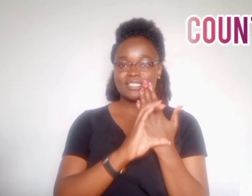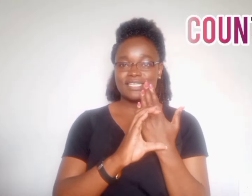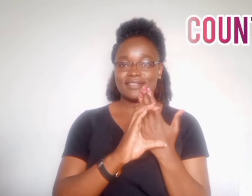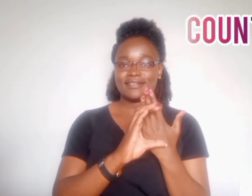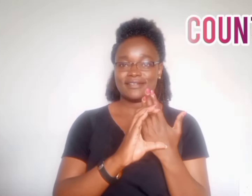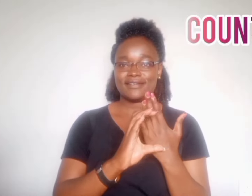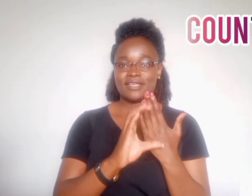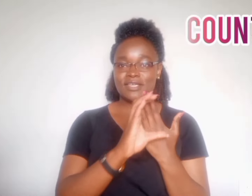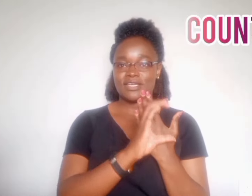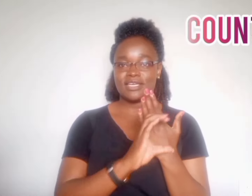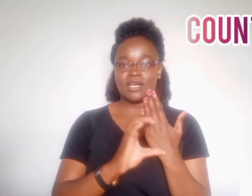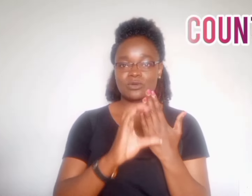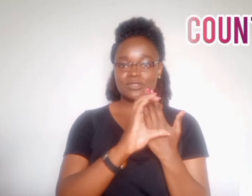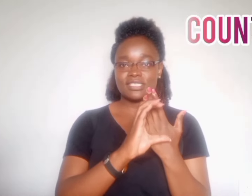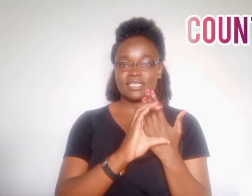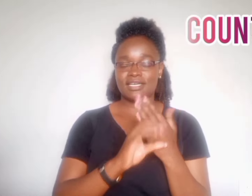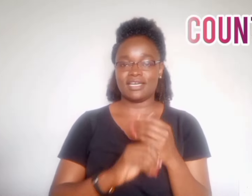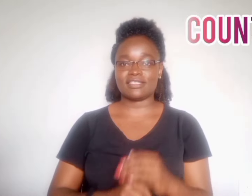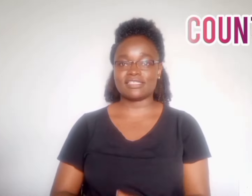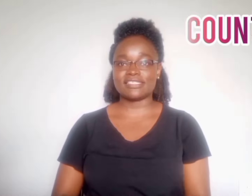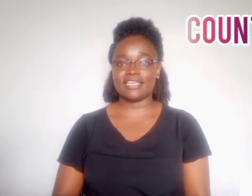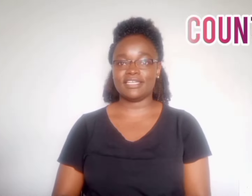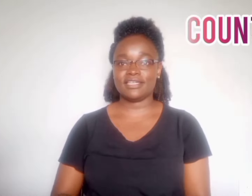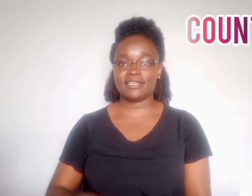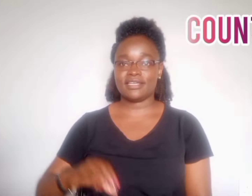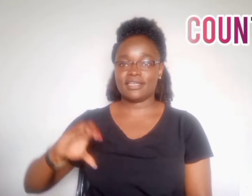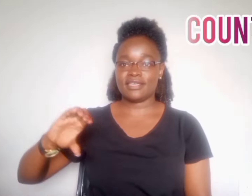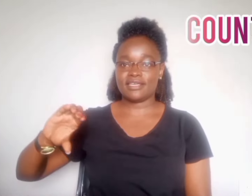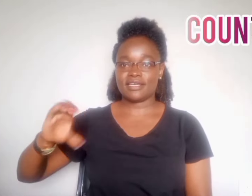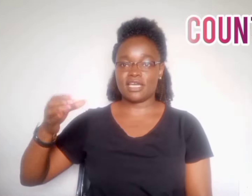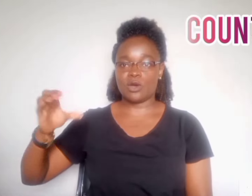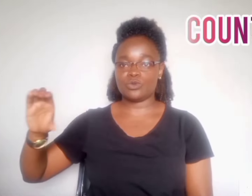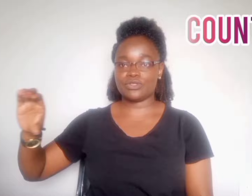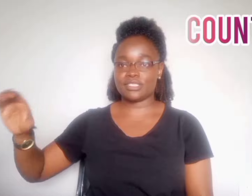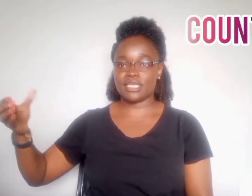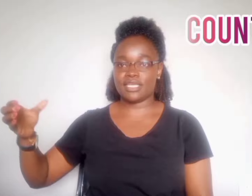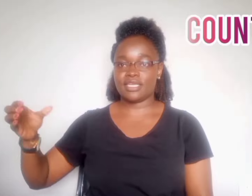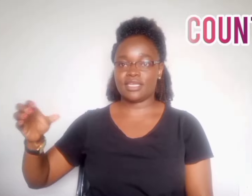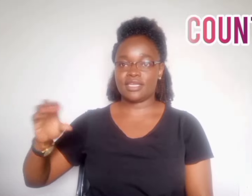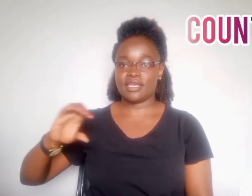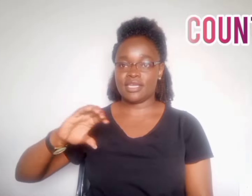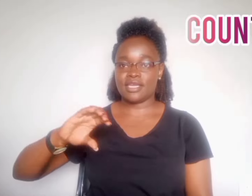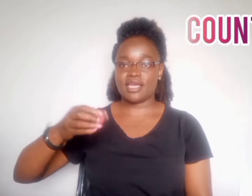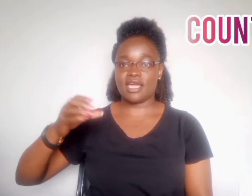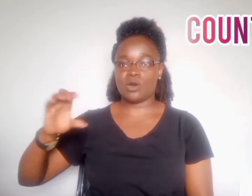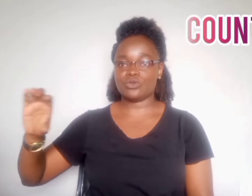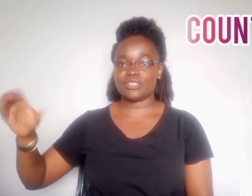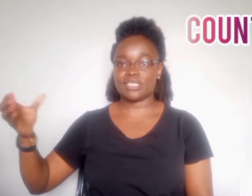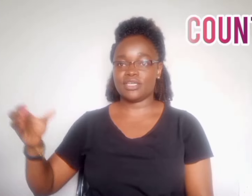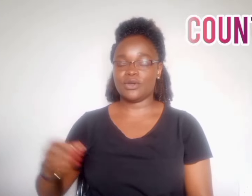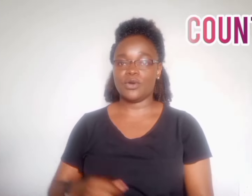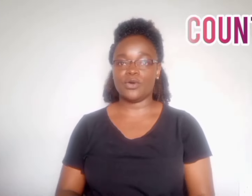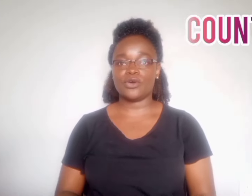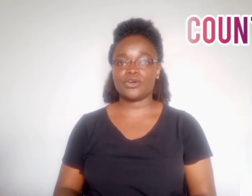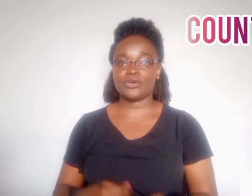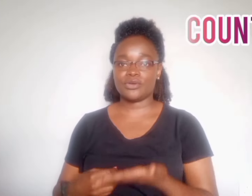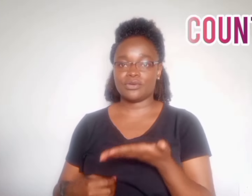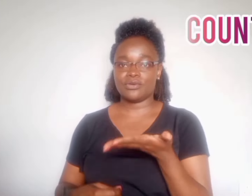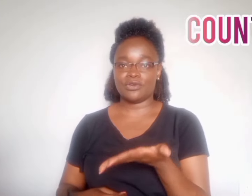County. County. Another sign. County. County. Or on